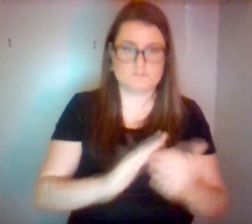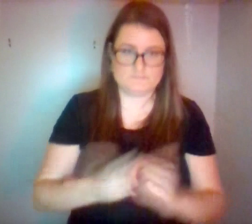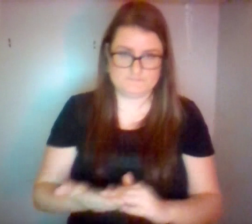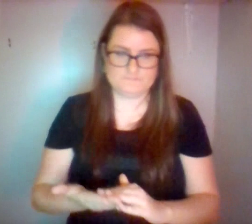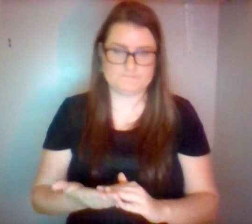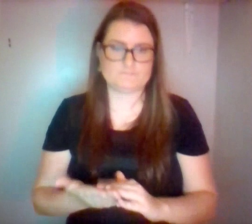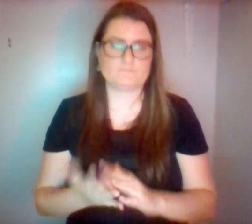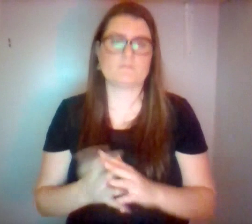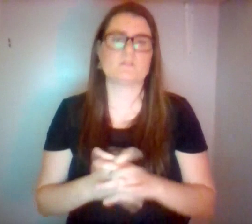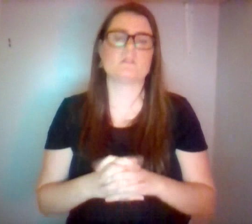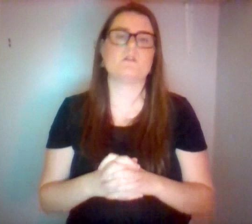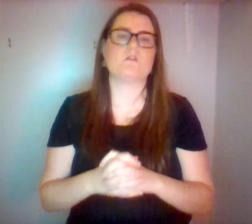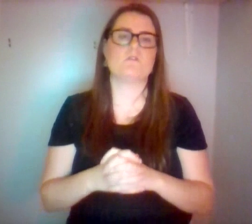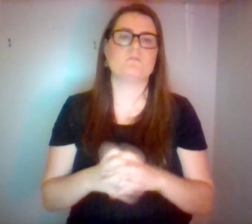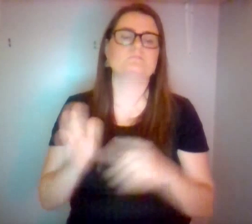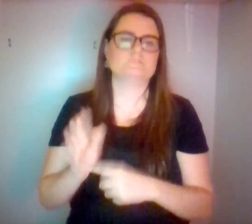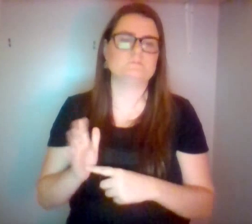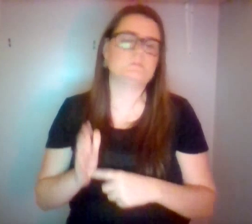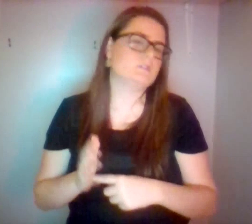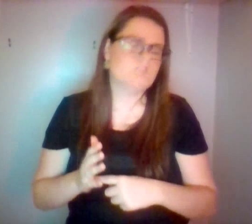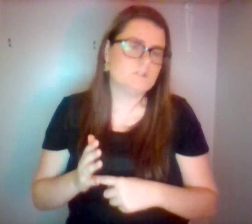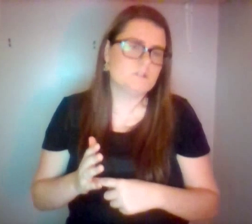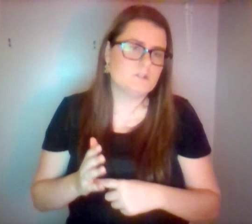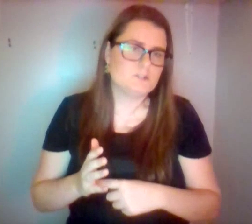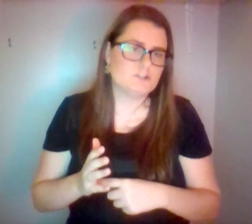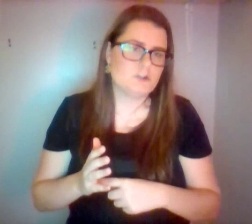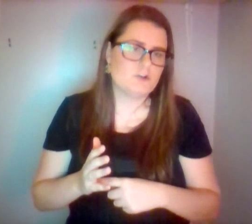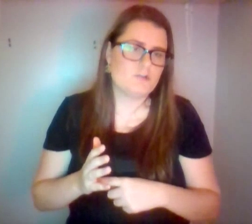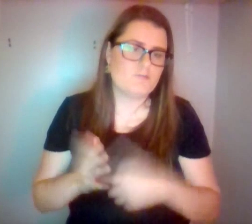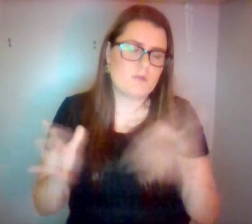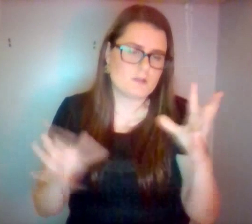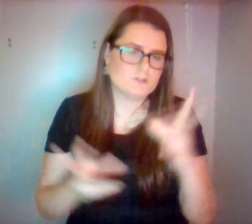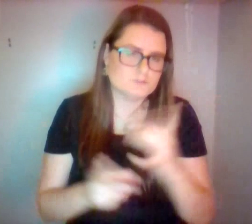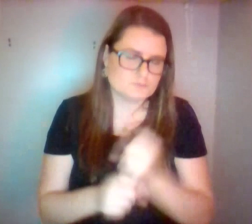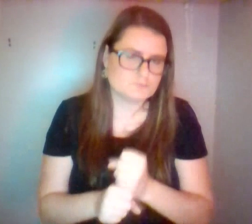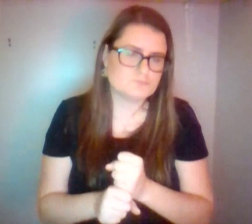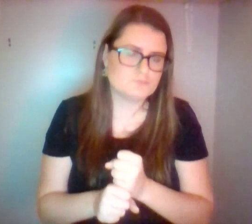my concluding encouragement is God's